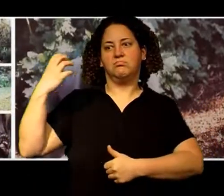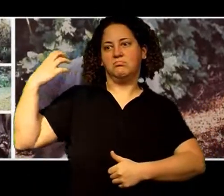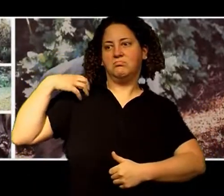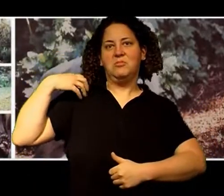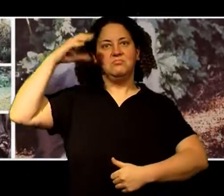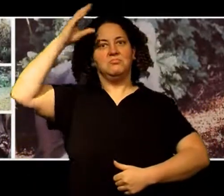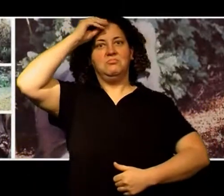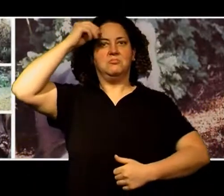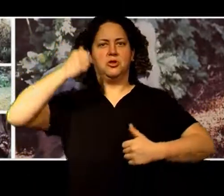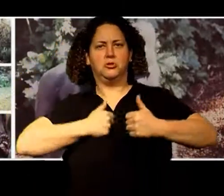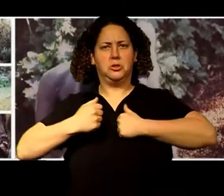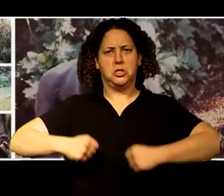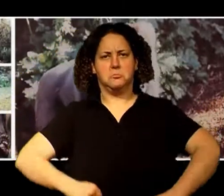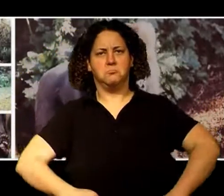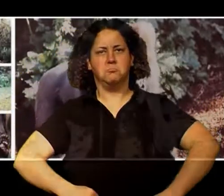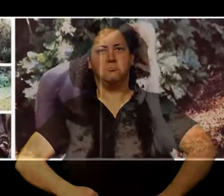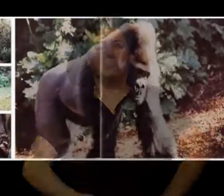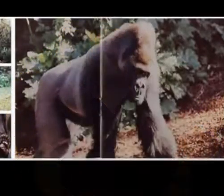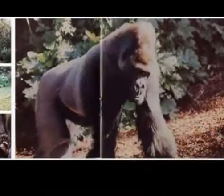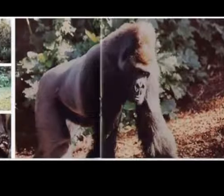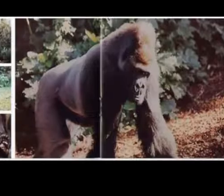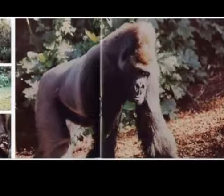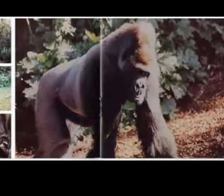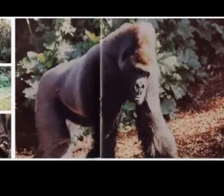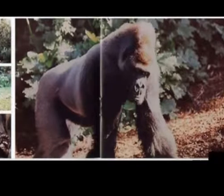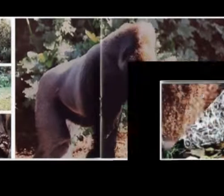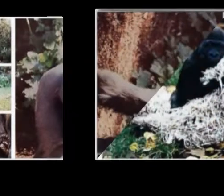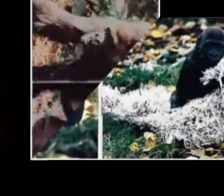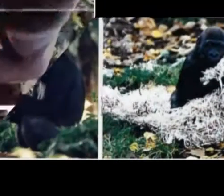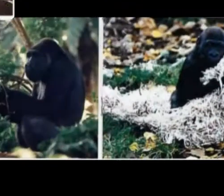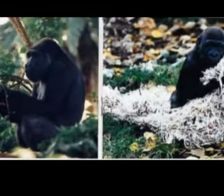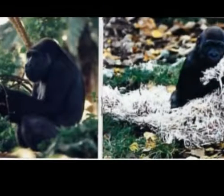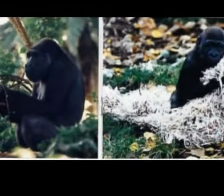The strongest male gorilla is the leader of the group.